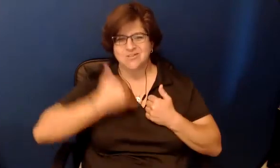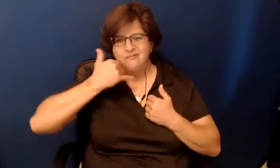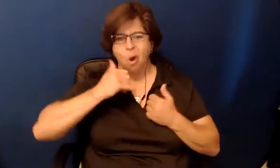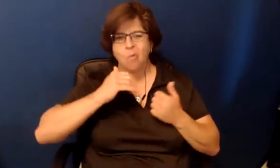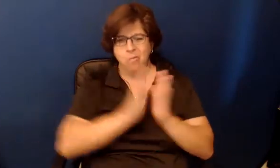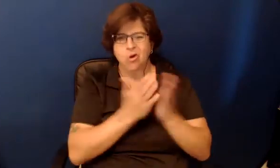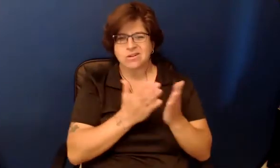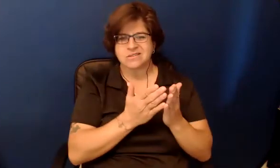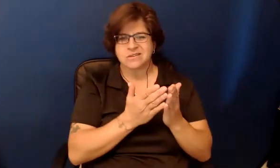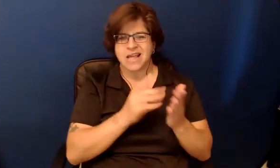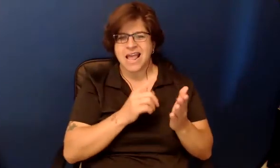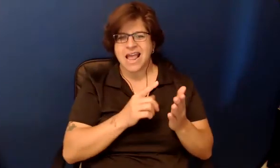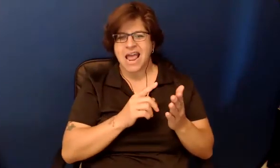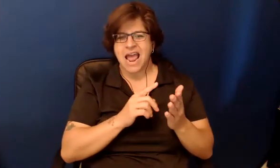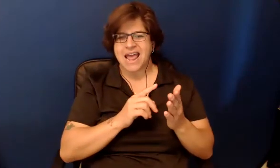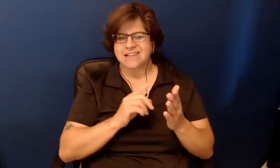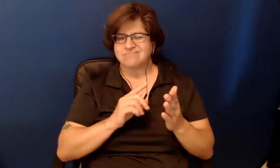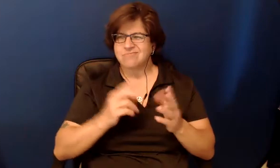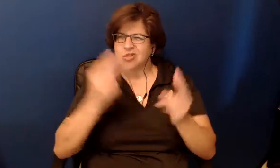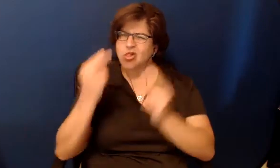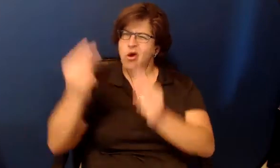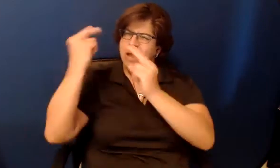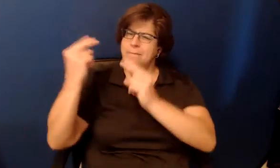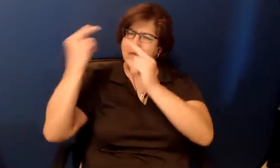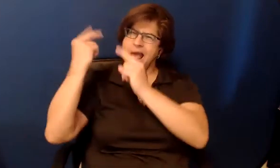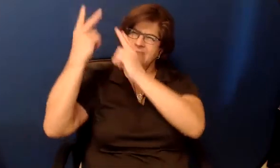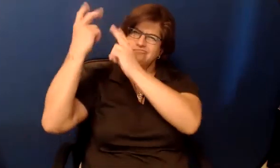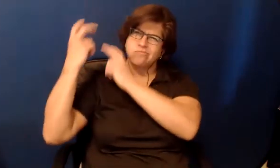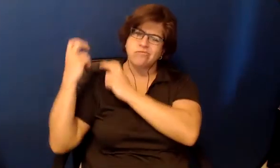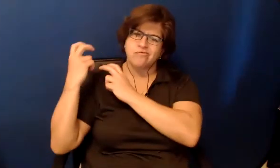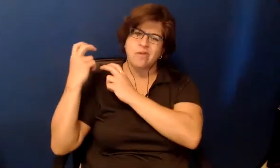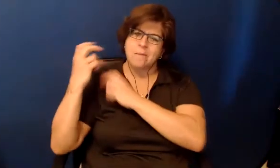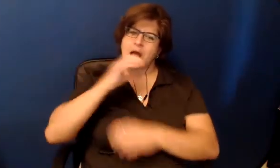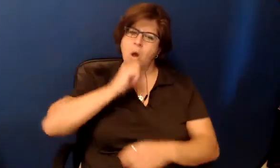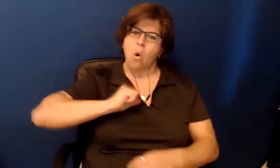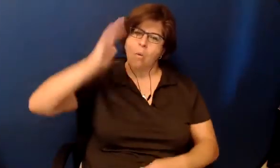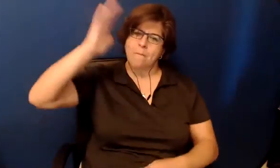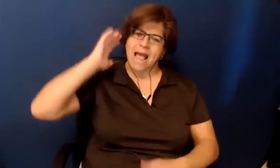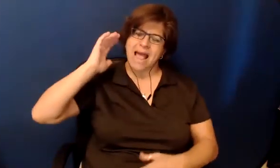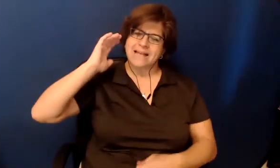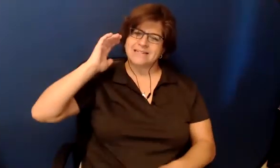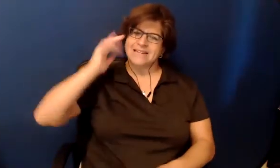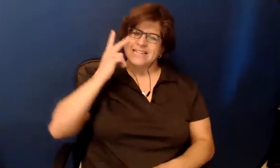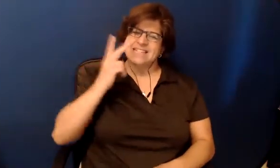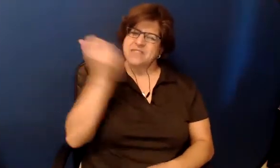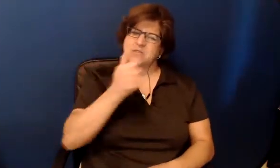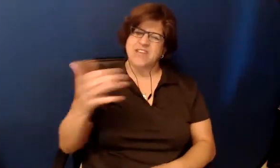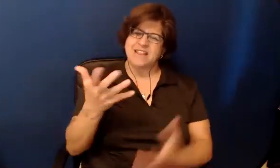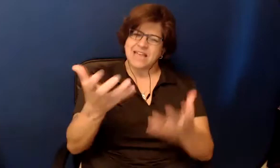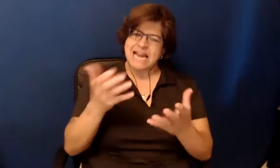I had them, but to search out through my past and see if there was anything that I wanted to clean up. And I got to tell you something, I had